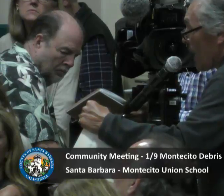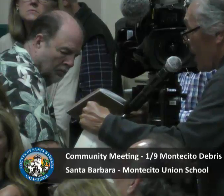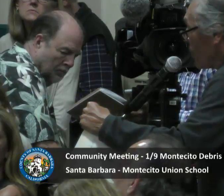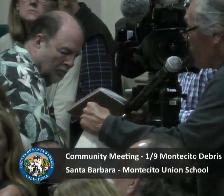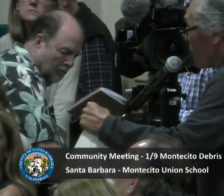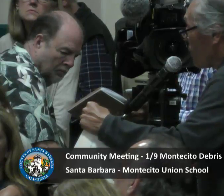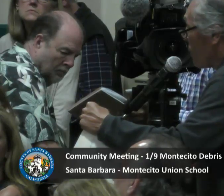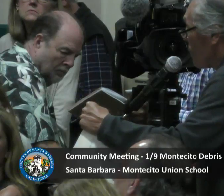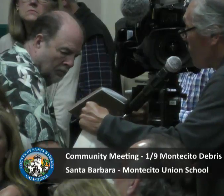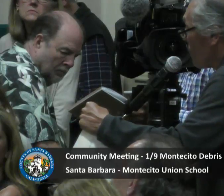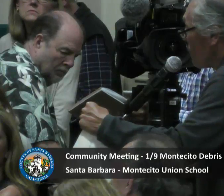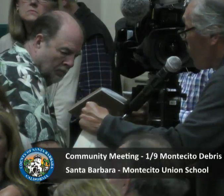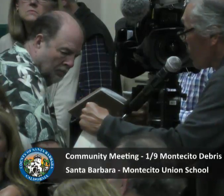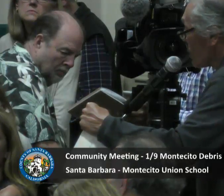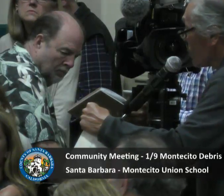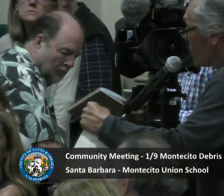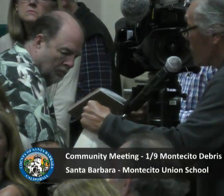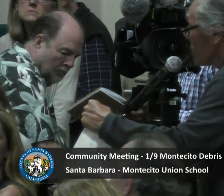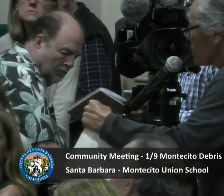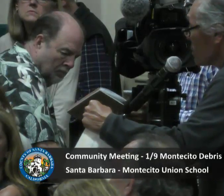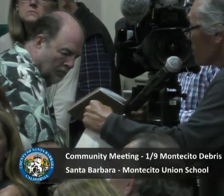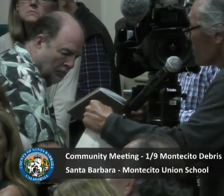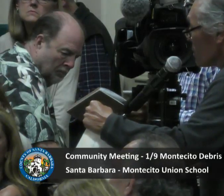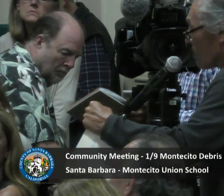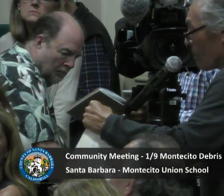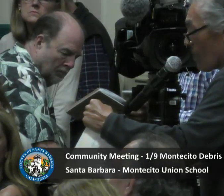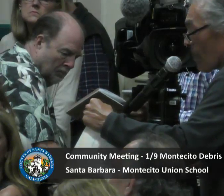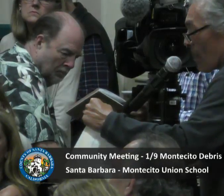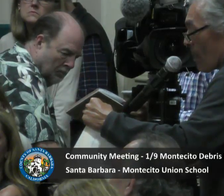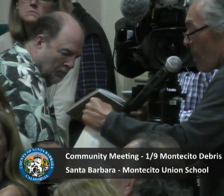is the county Forest Service,